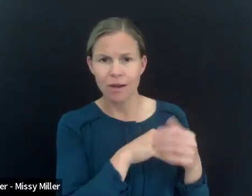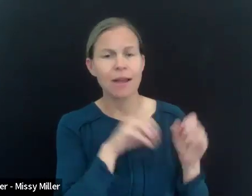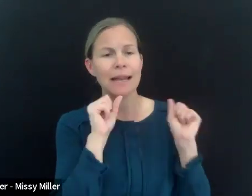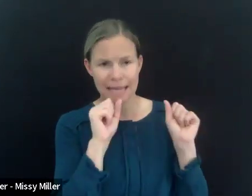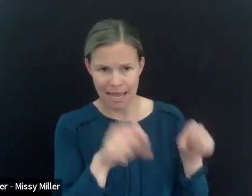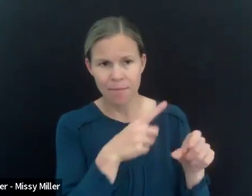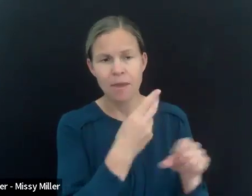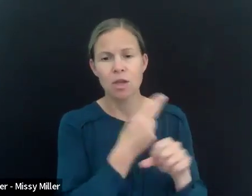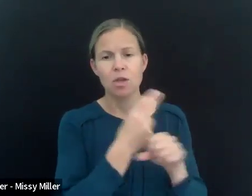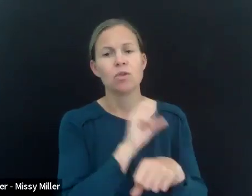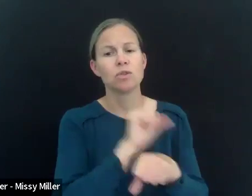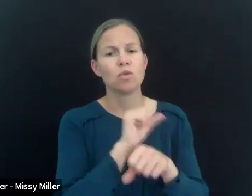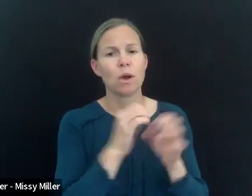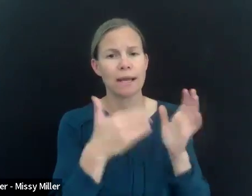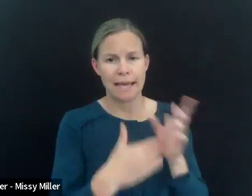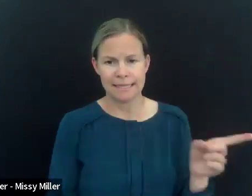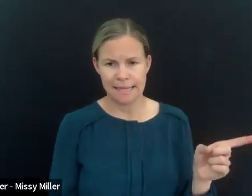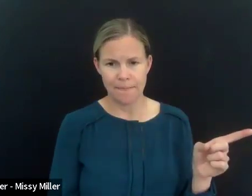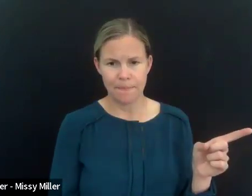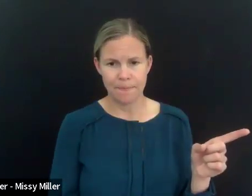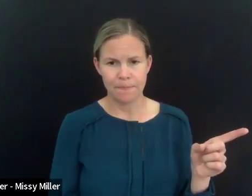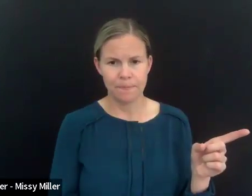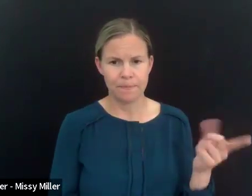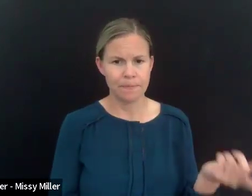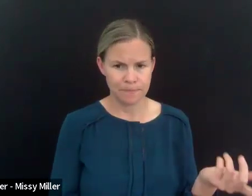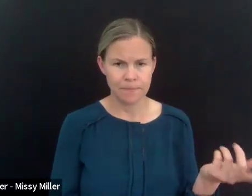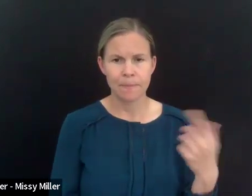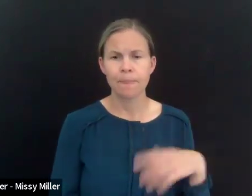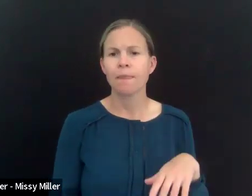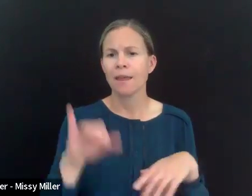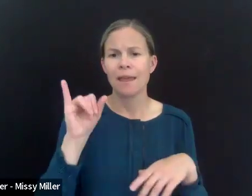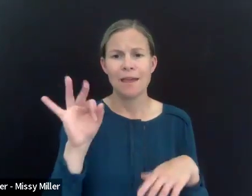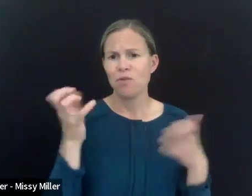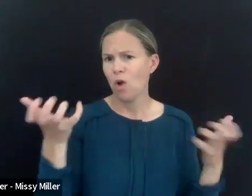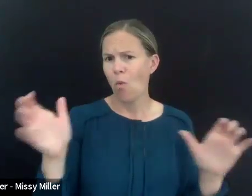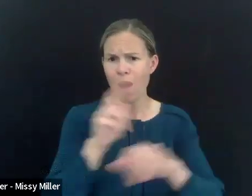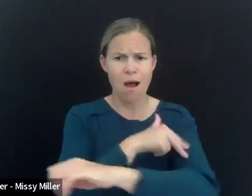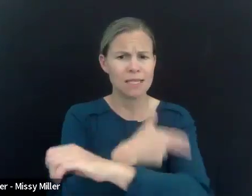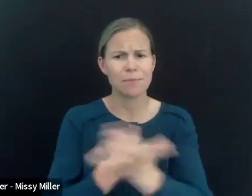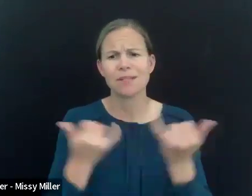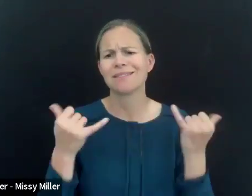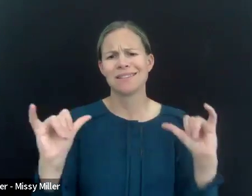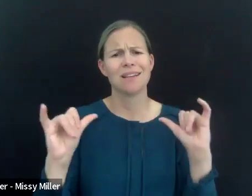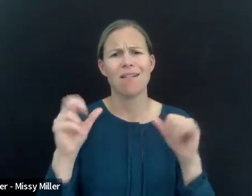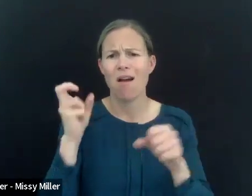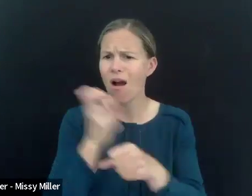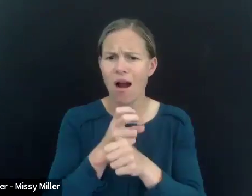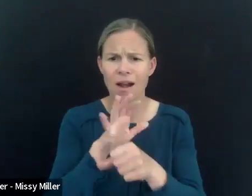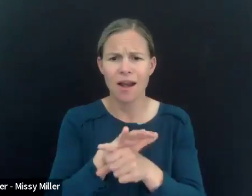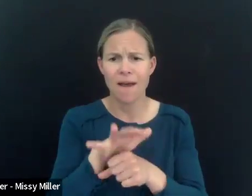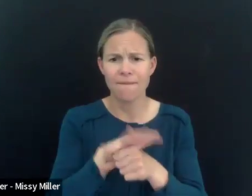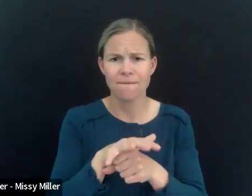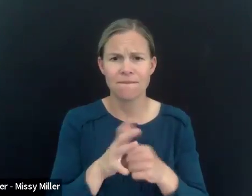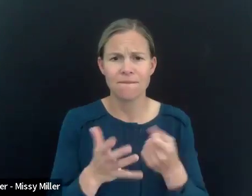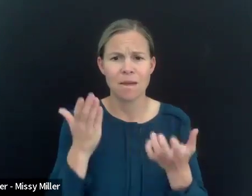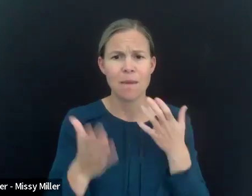them. Even if nobody's trying to be hostile, it's hard enough just because essentially there's not a drop